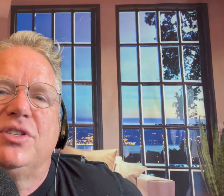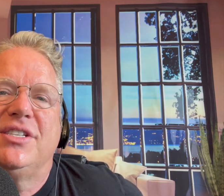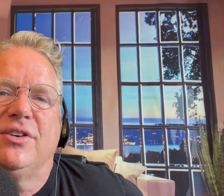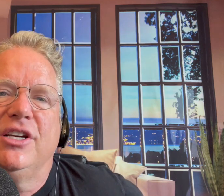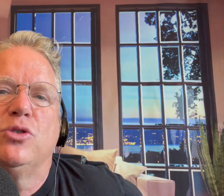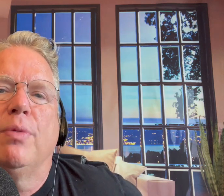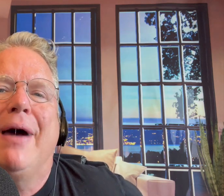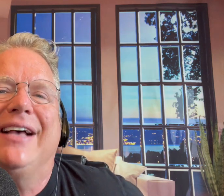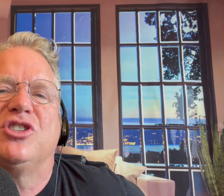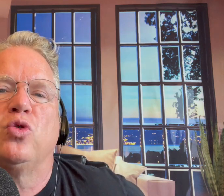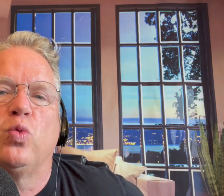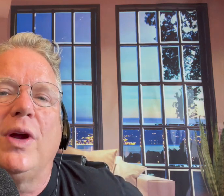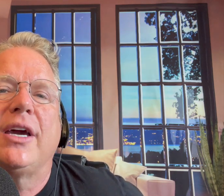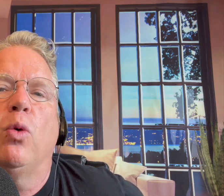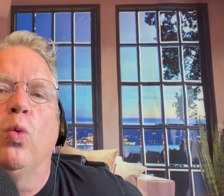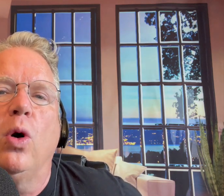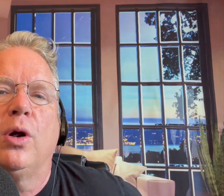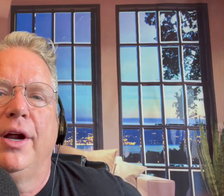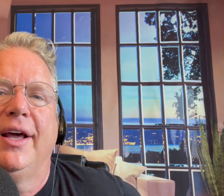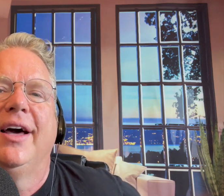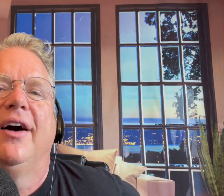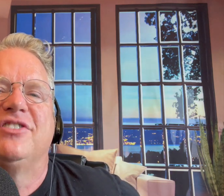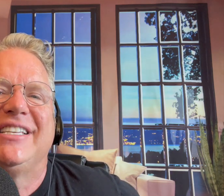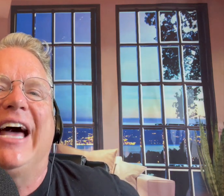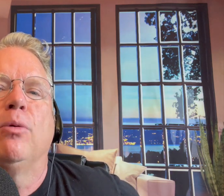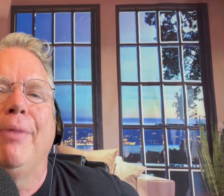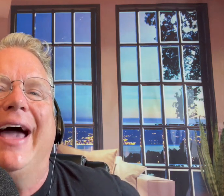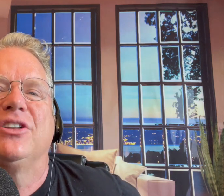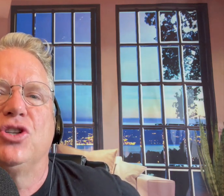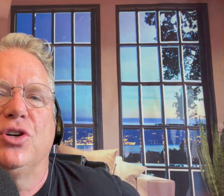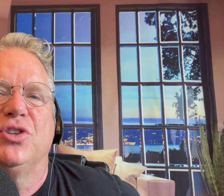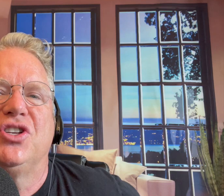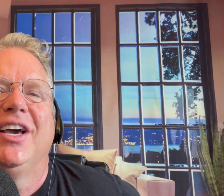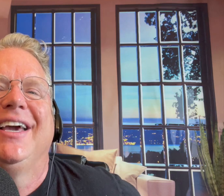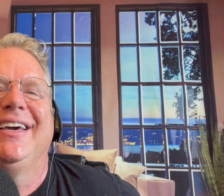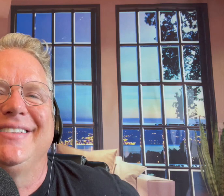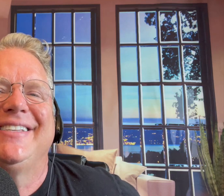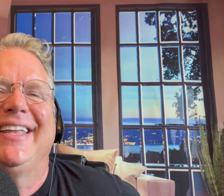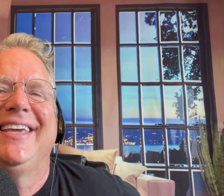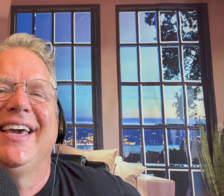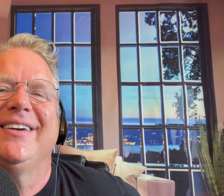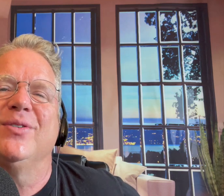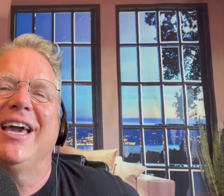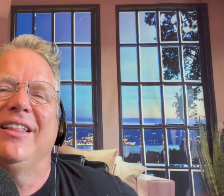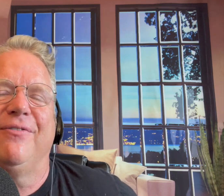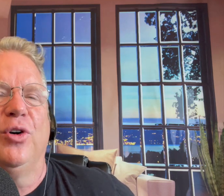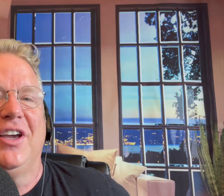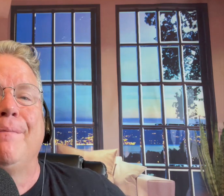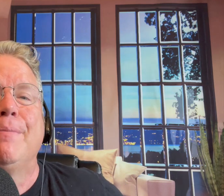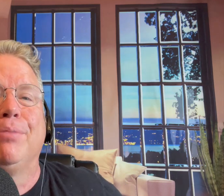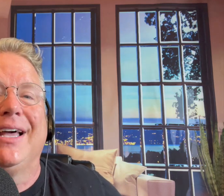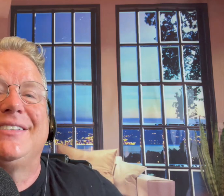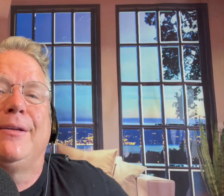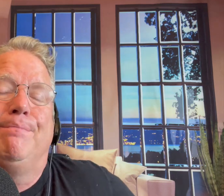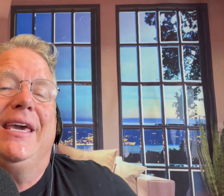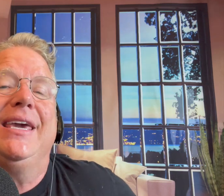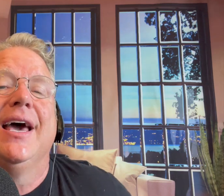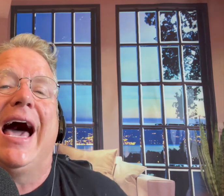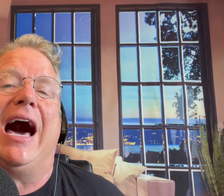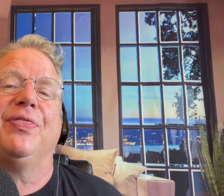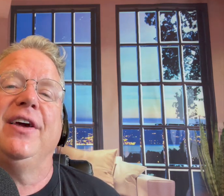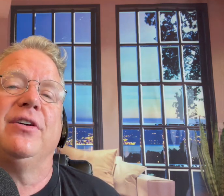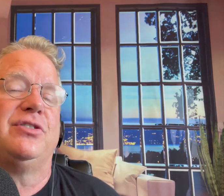video series with Pastor Rick Warren of Saddleback Church in San Diego, California. I've been blessed to